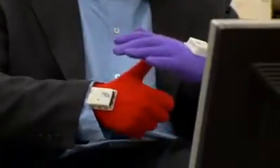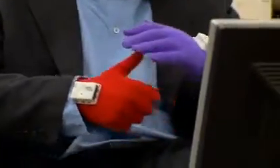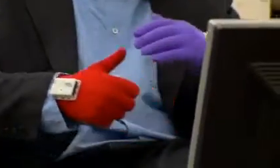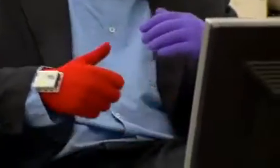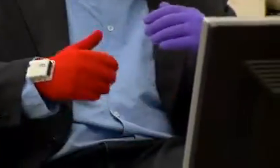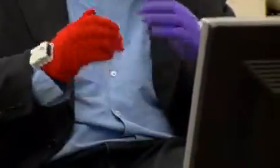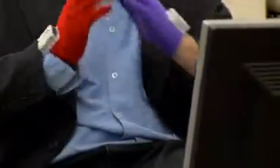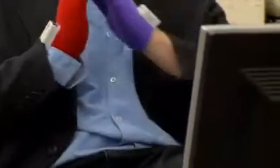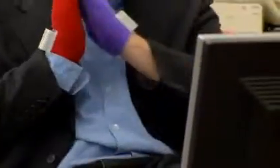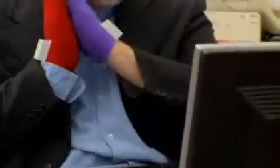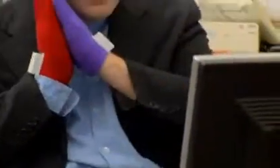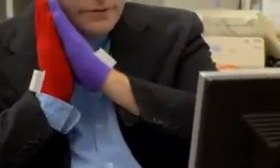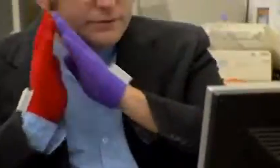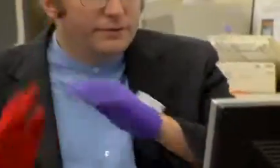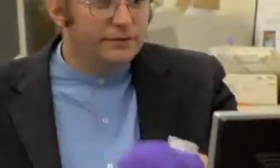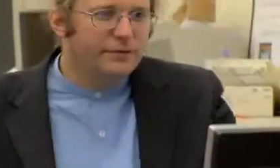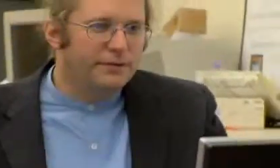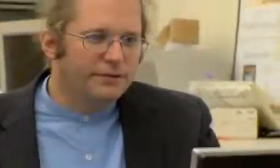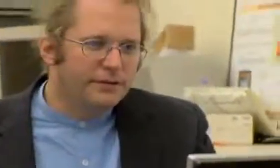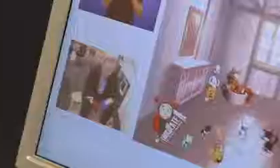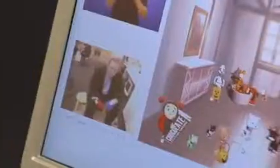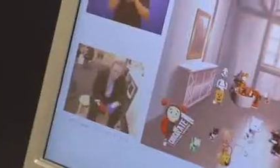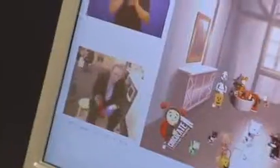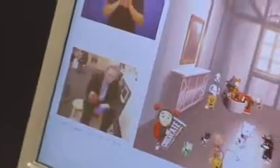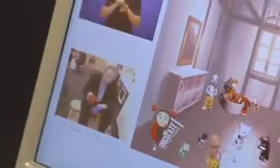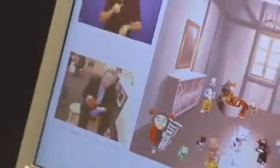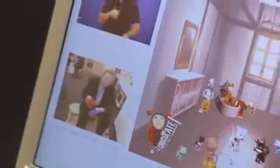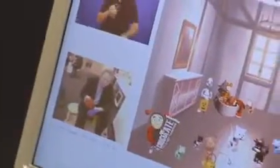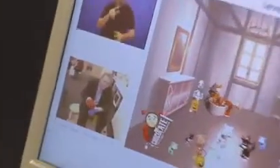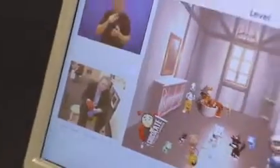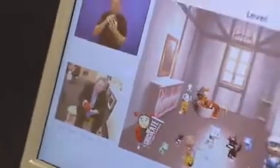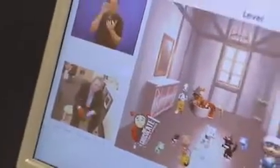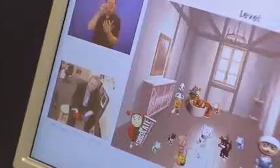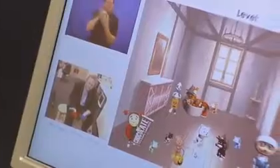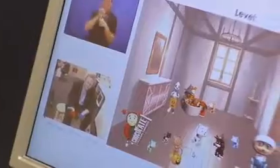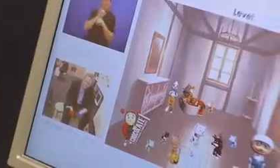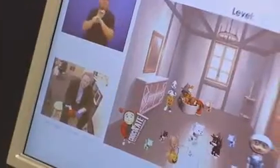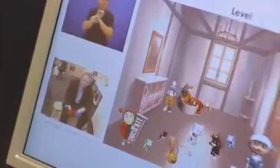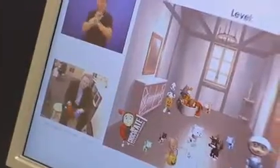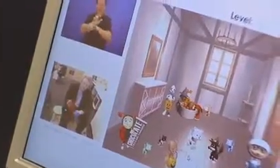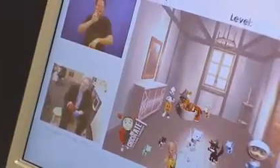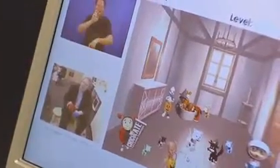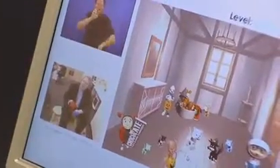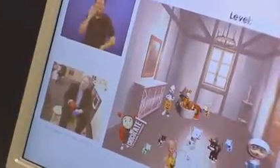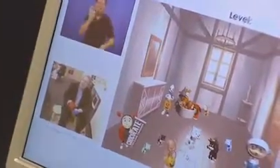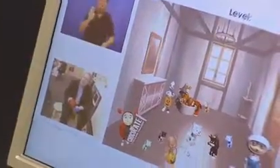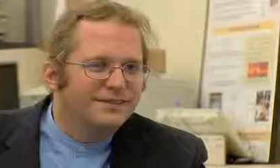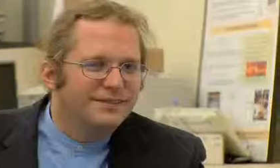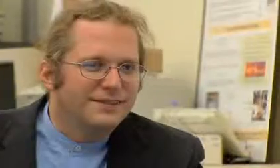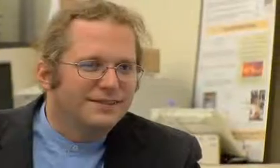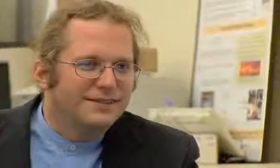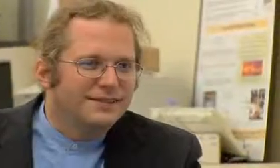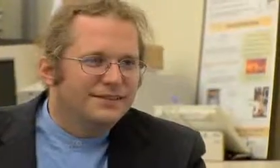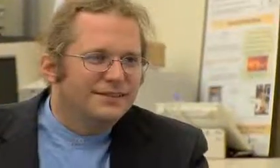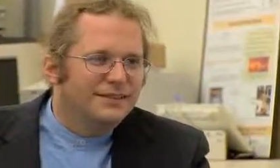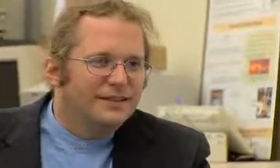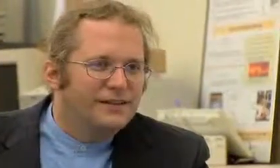interactive tools like copycat to make sign language easier to learn for both the deaf and the hearing communities.